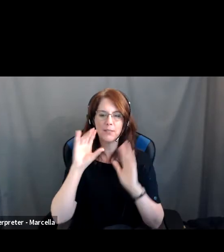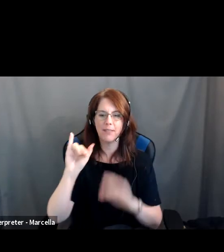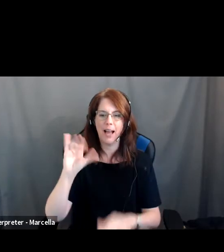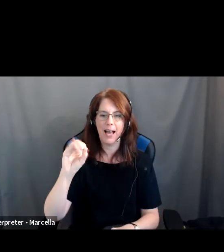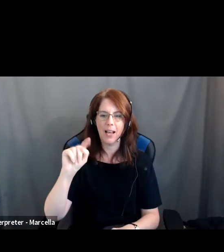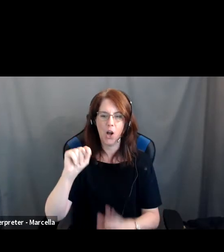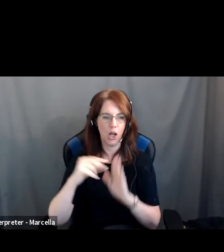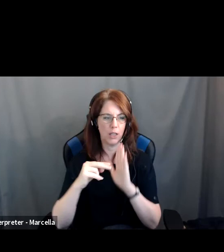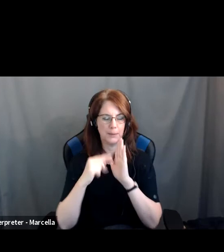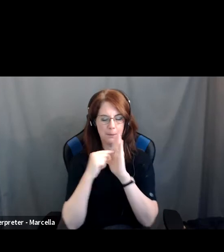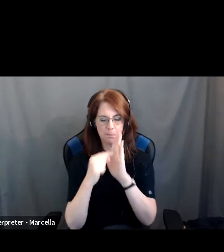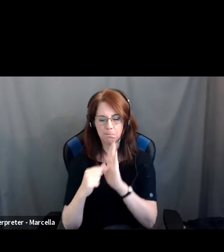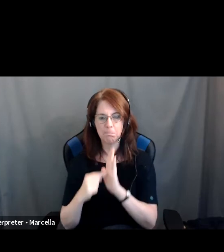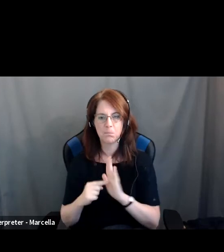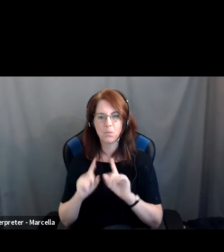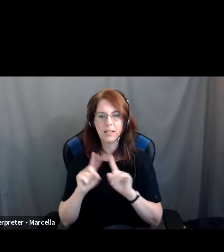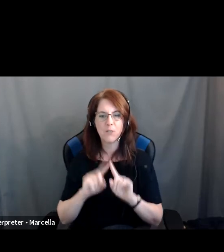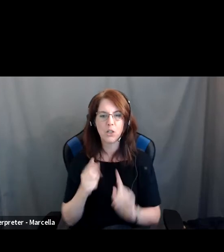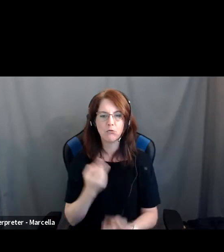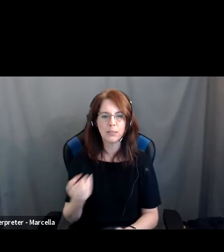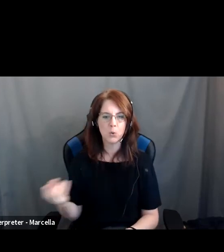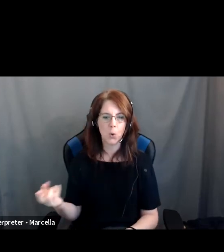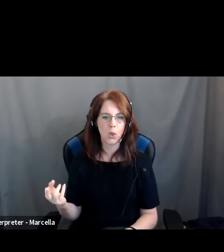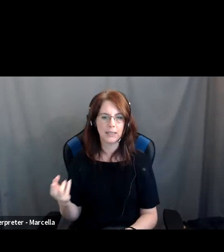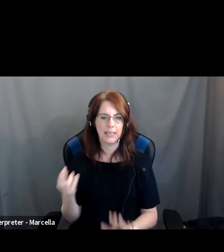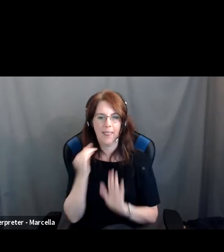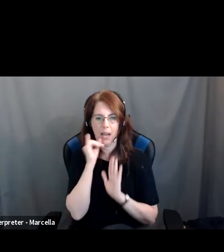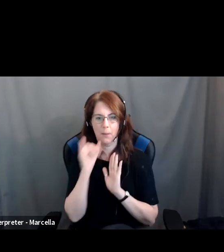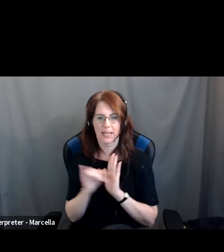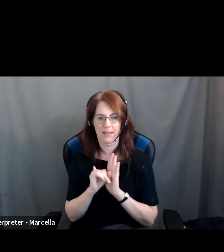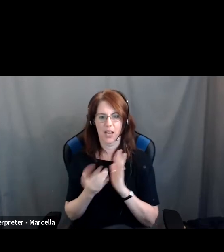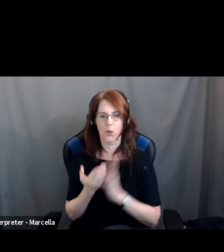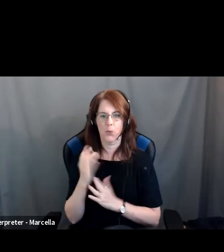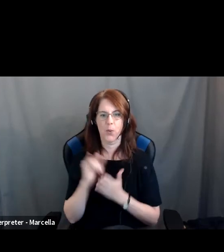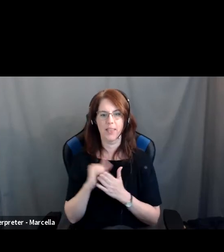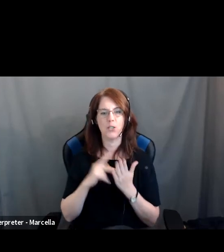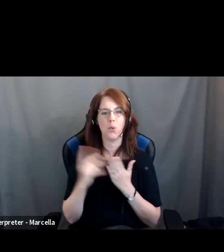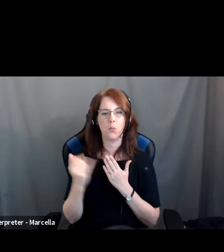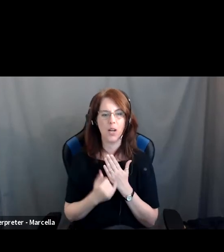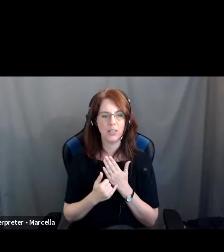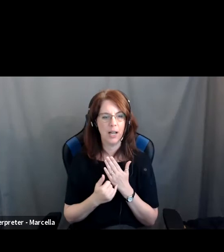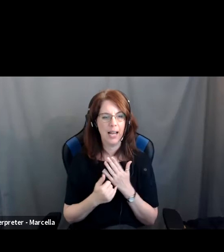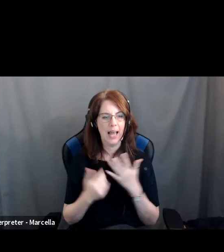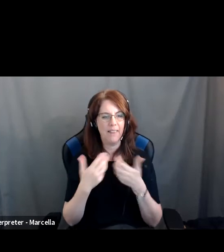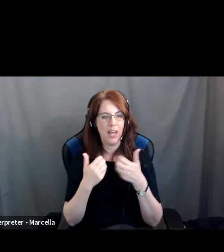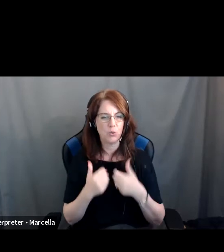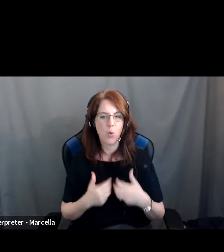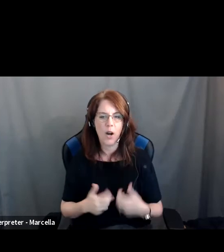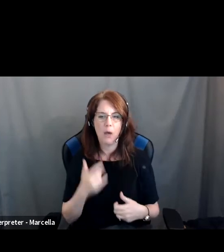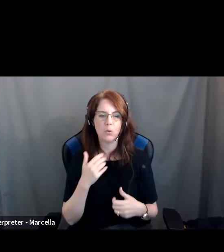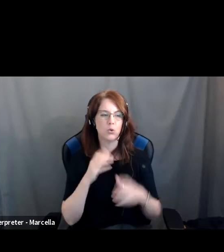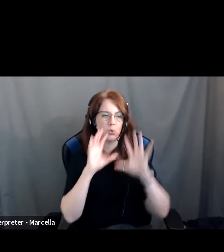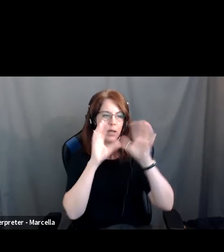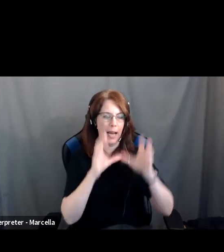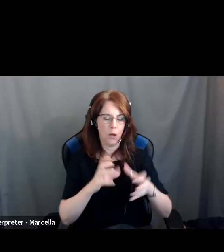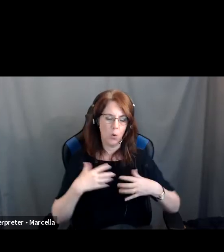indicating a variety of different resources that have been identified through this project, and they are sorted out into categories such as